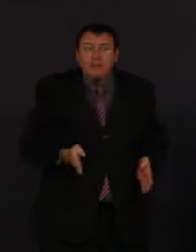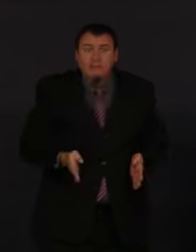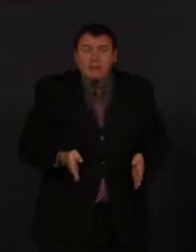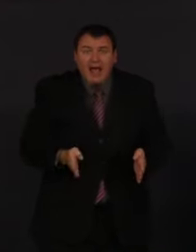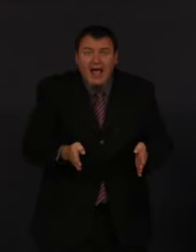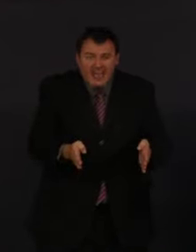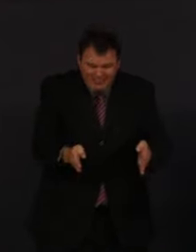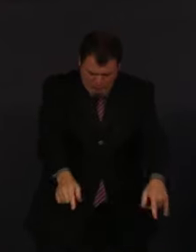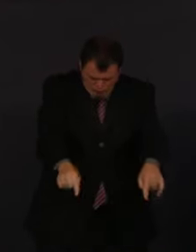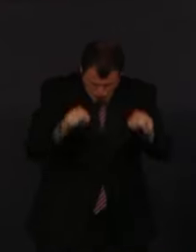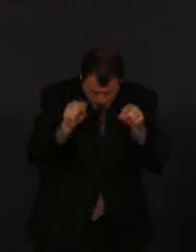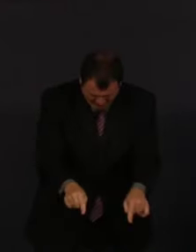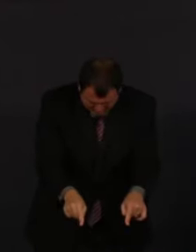Ponder the path of thy feet.